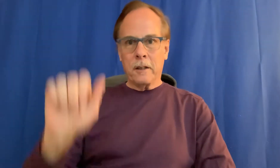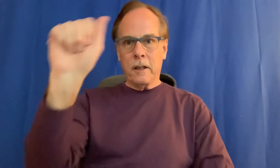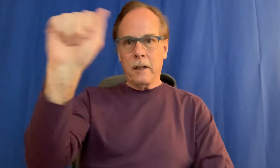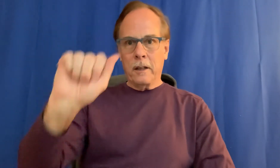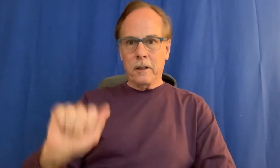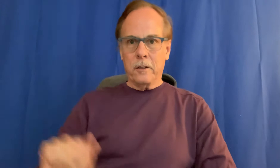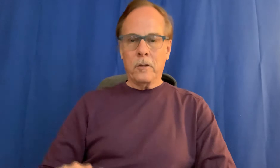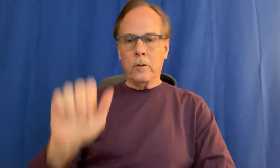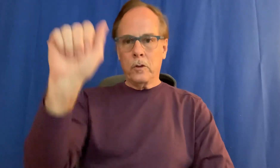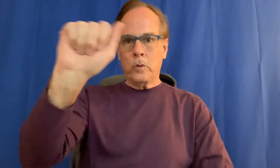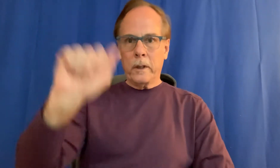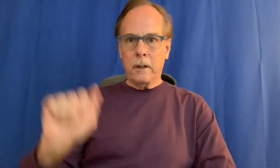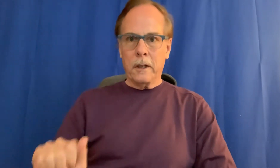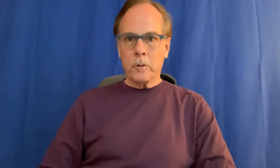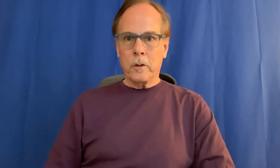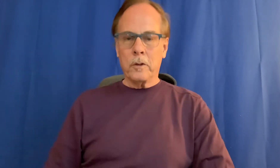that. I think squiggly line is what they're doing.